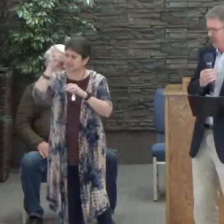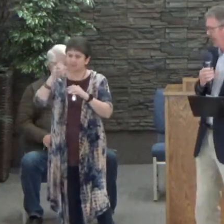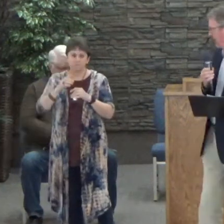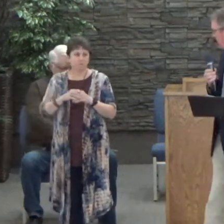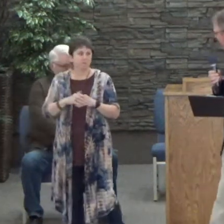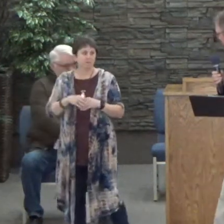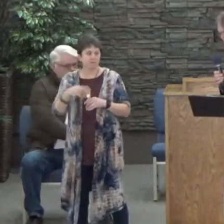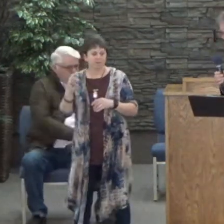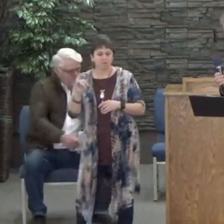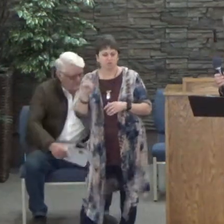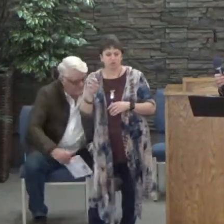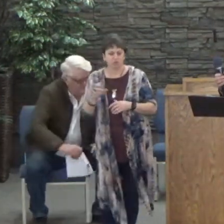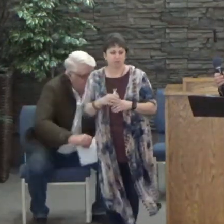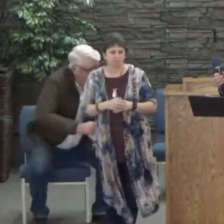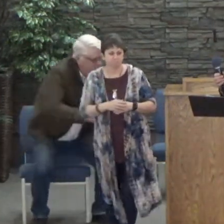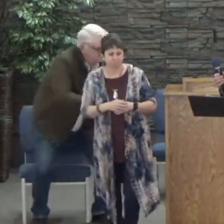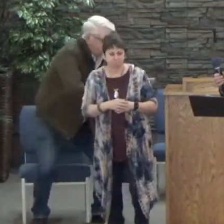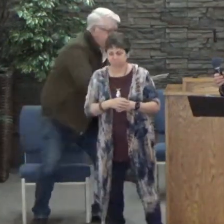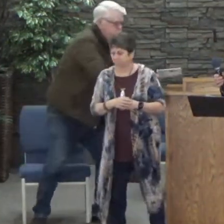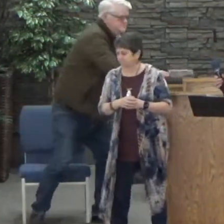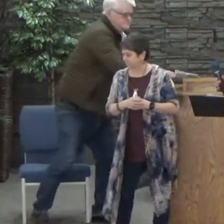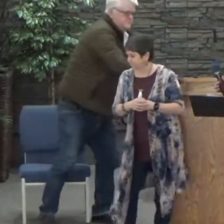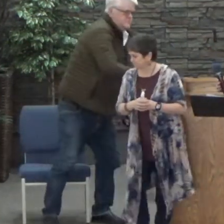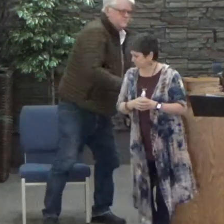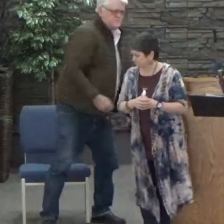I'm going to turn it over to Jerry.